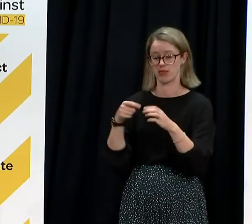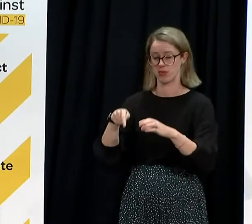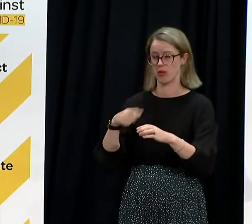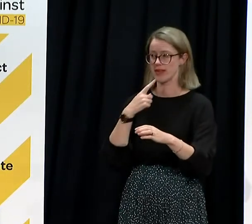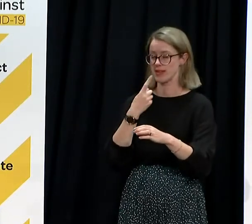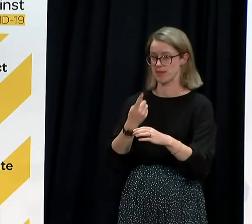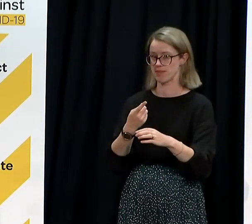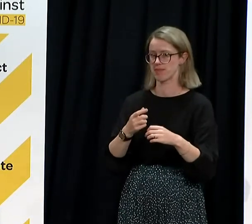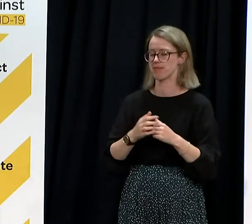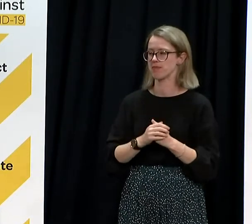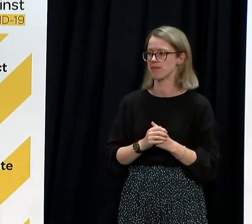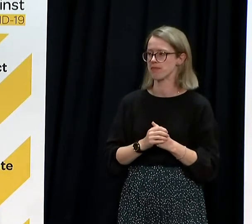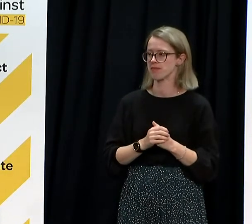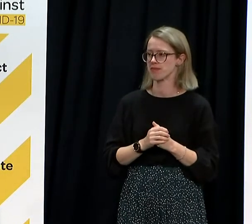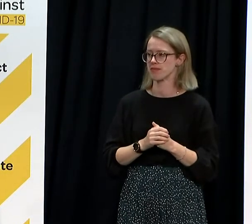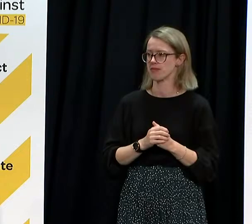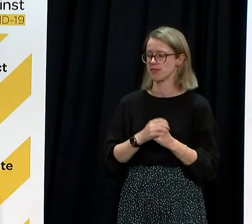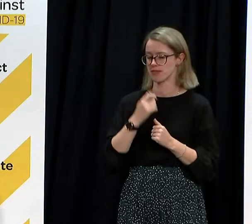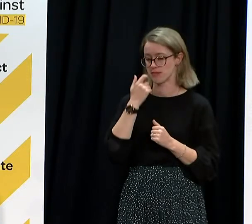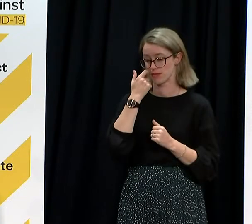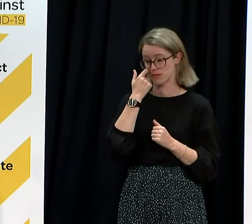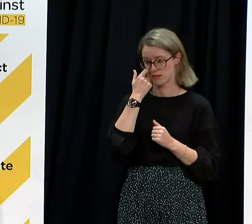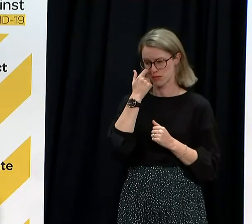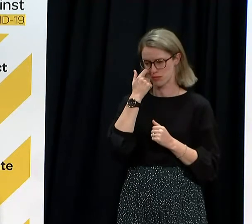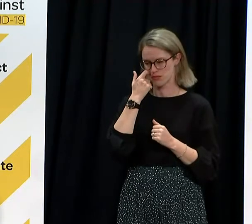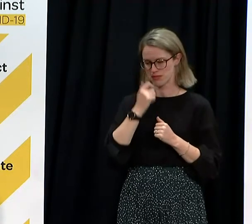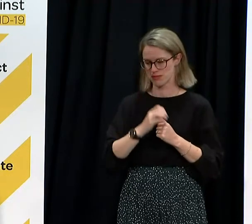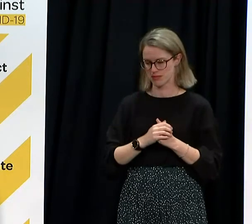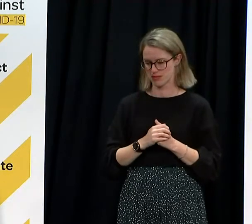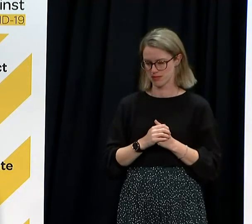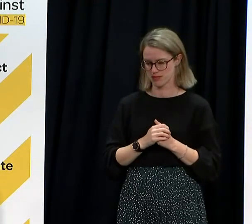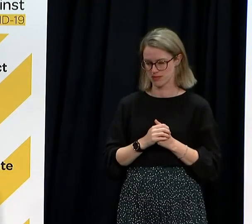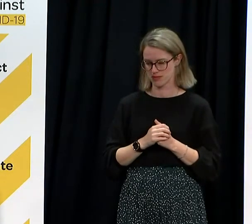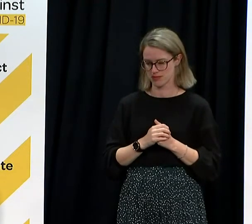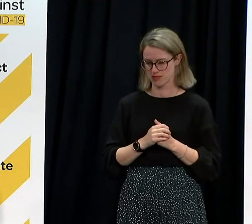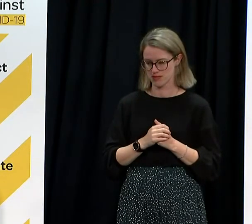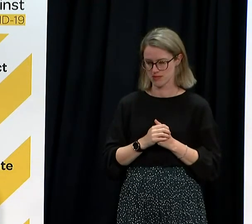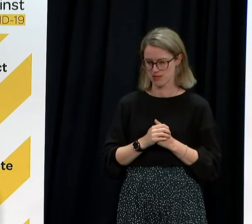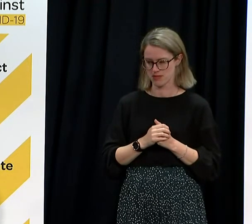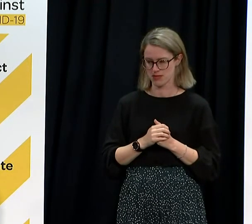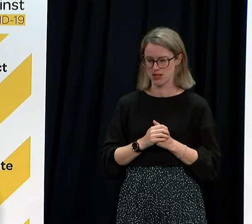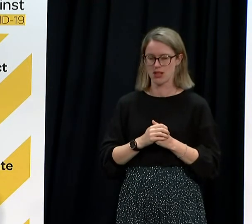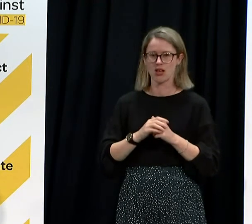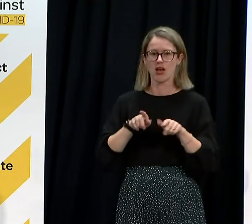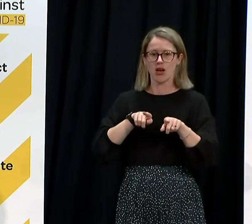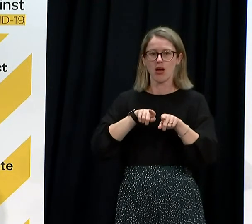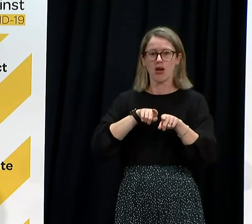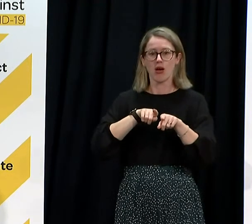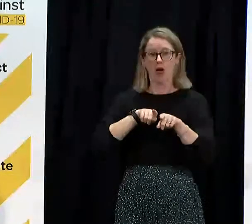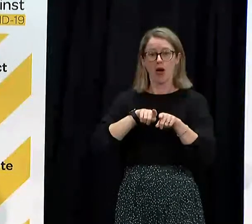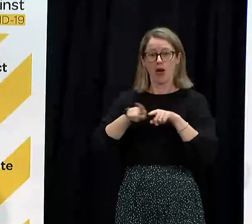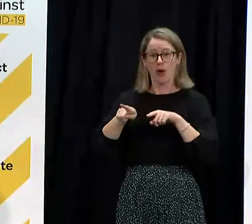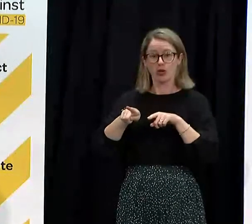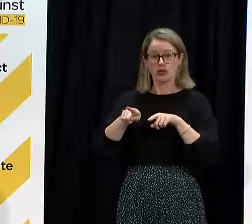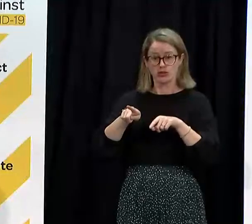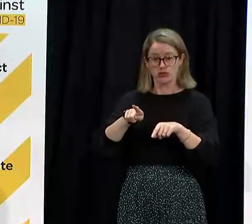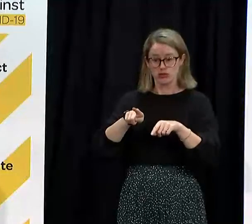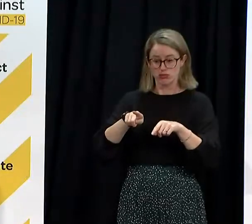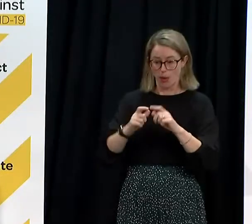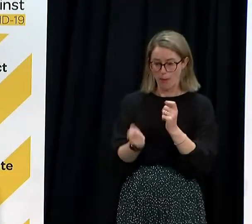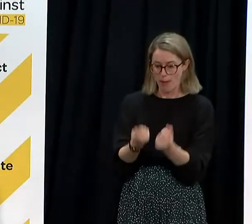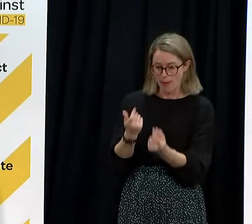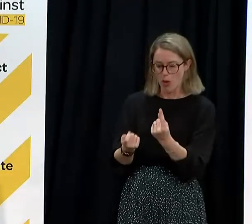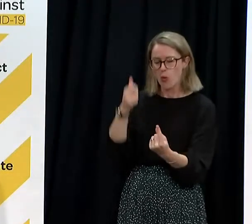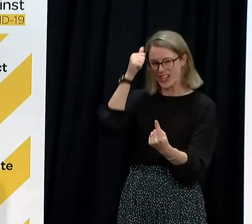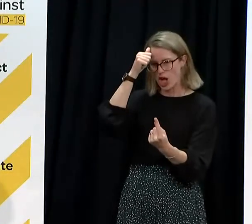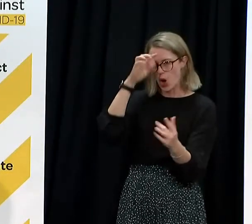ground. And that was, the vast majority of these cases, we know where they are coming from. But you